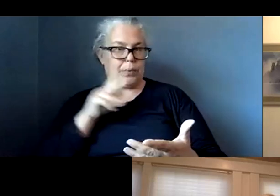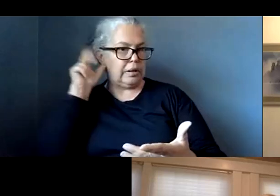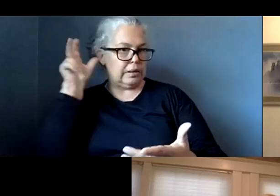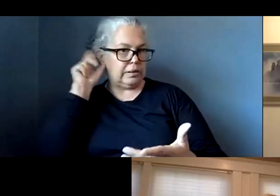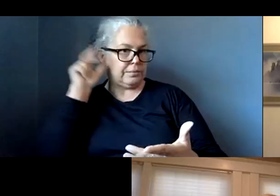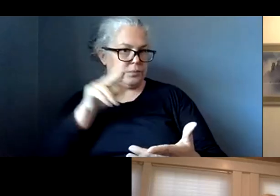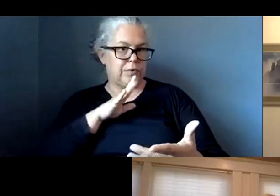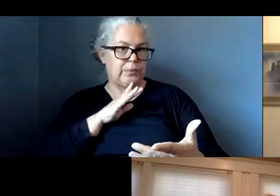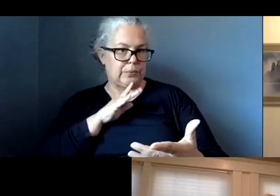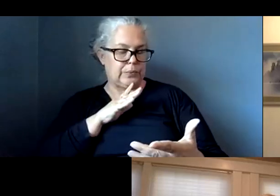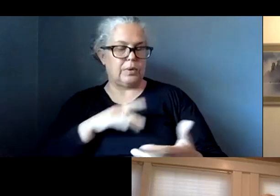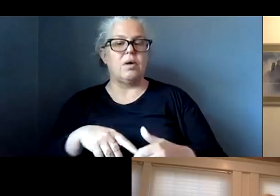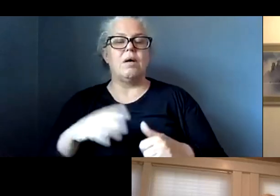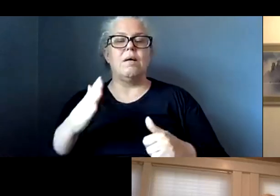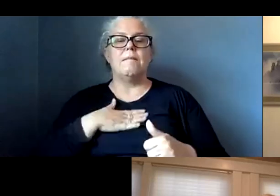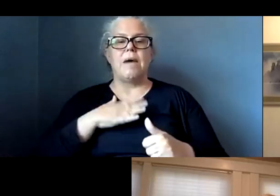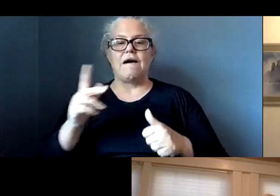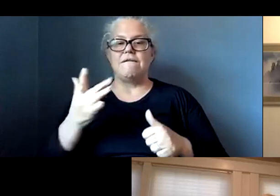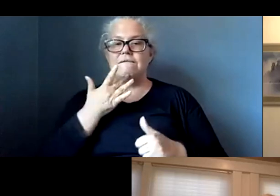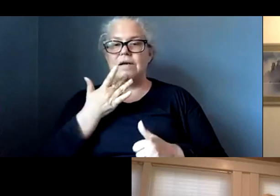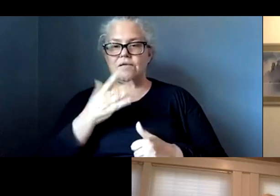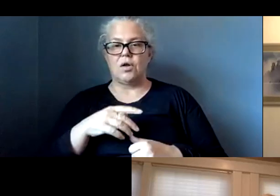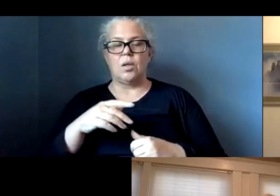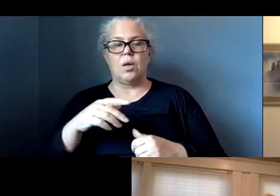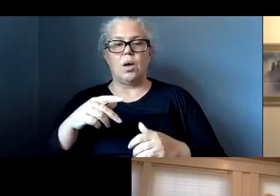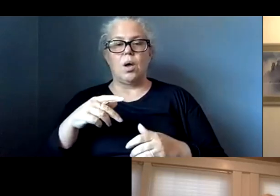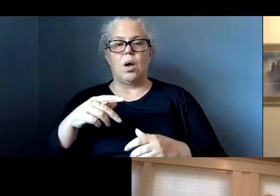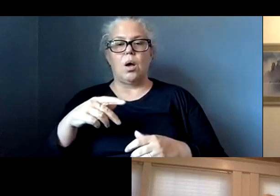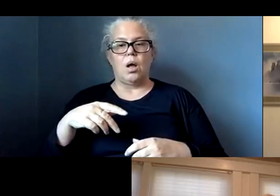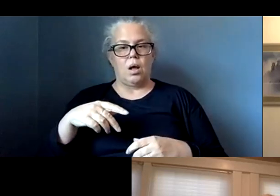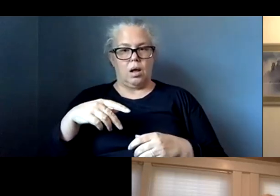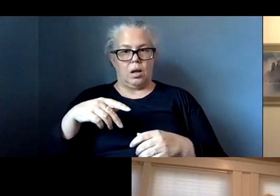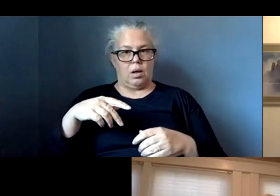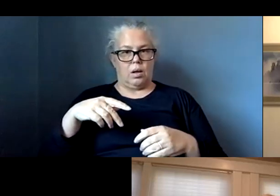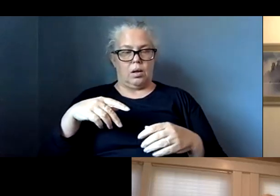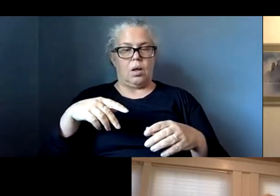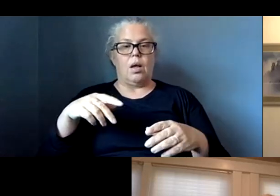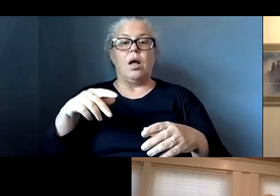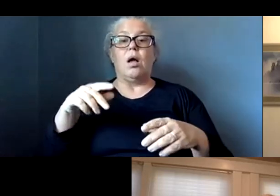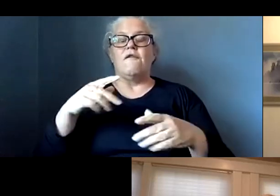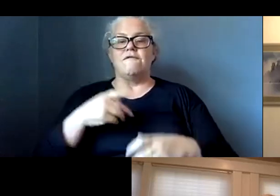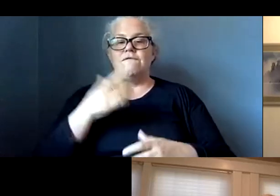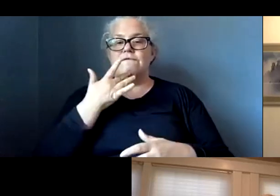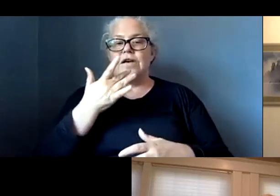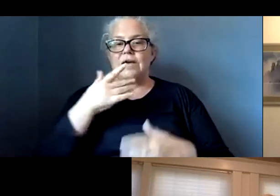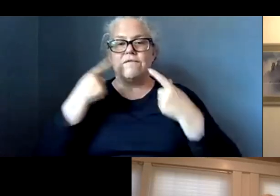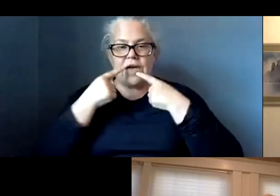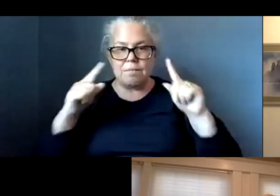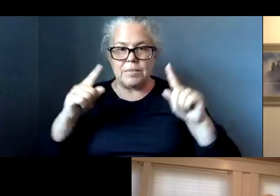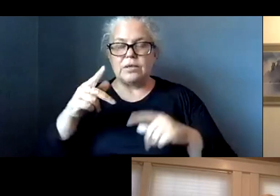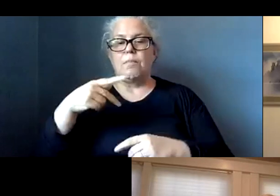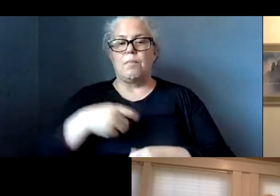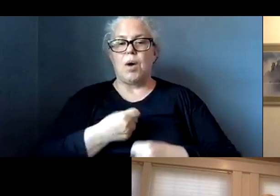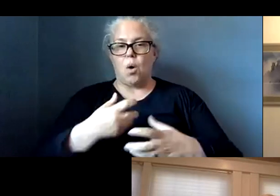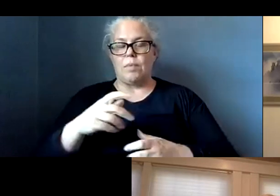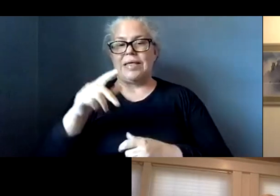this was when he had us read from the famous poem by John Keats called The Eve of St. Agnes. And I'd like to read just a few lines of